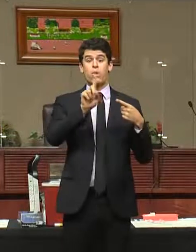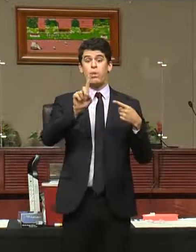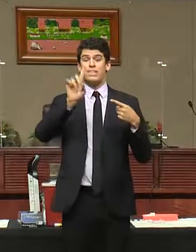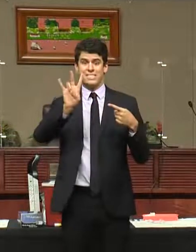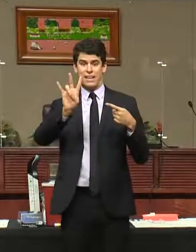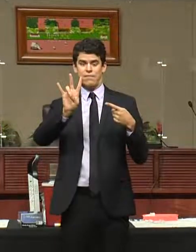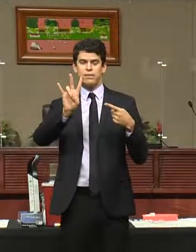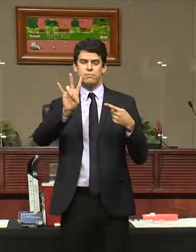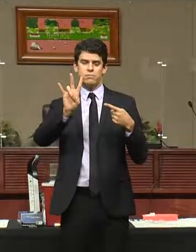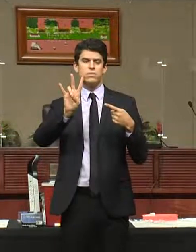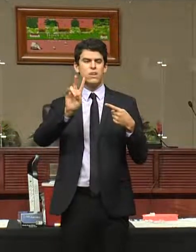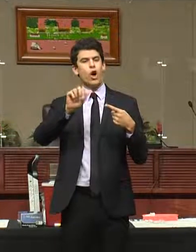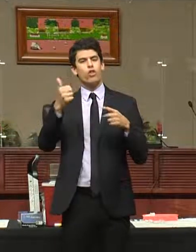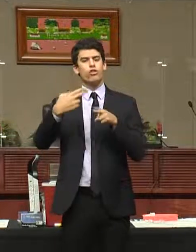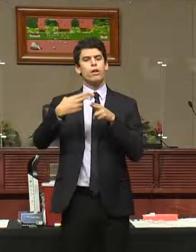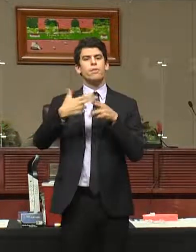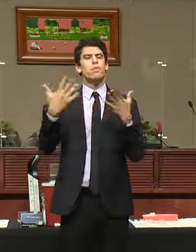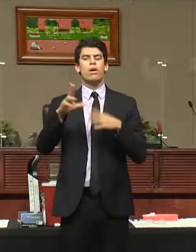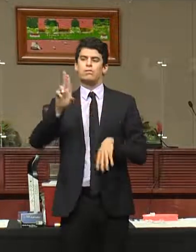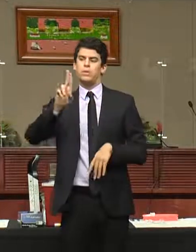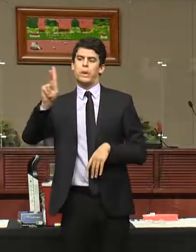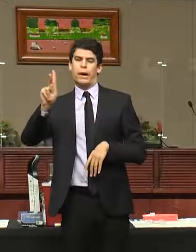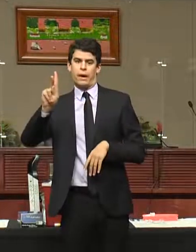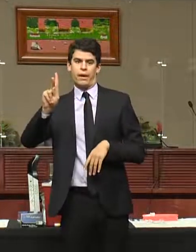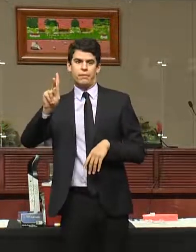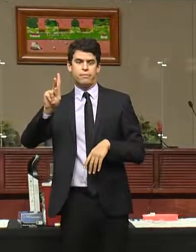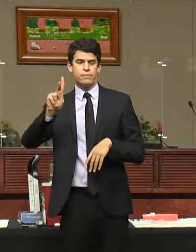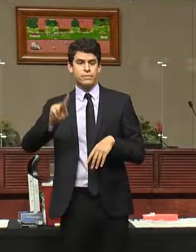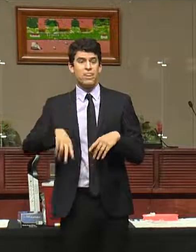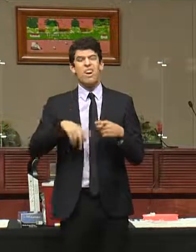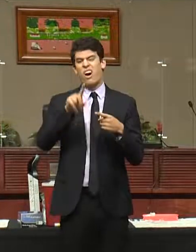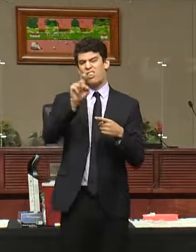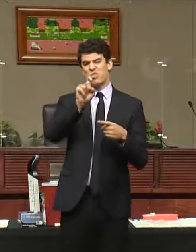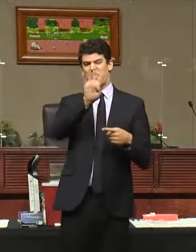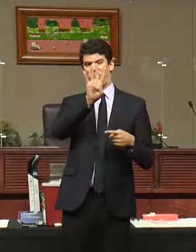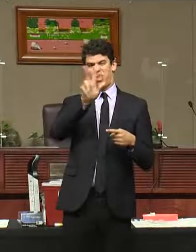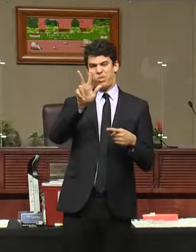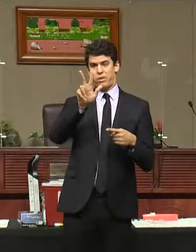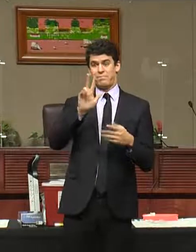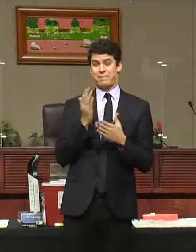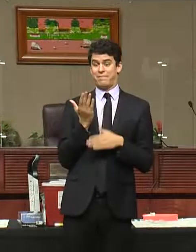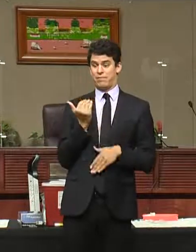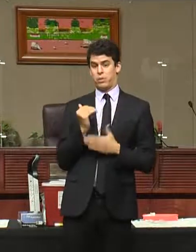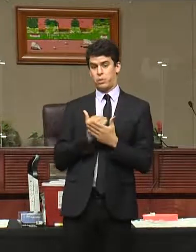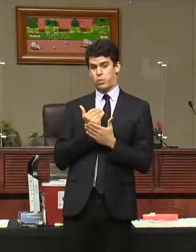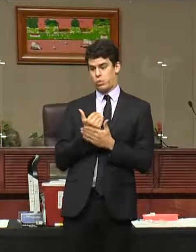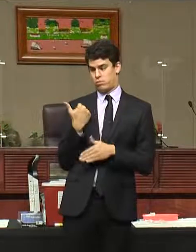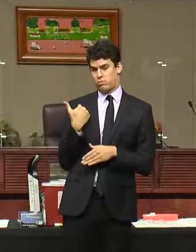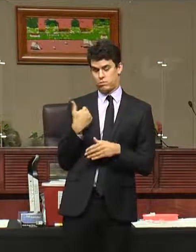also know as the UK, is 143 of those, 15 new. The